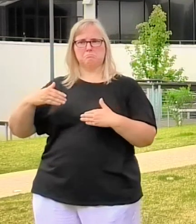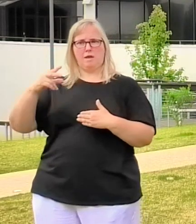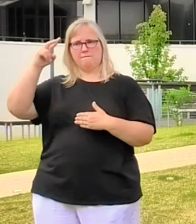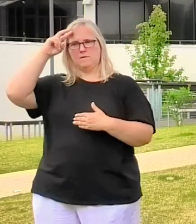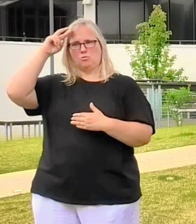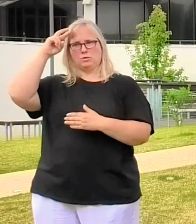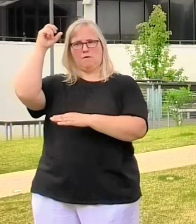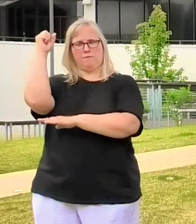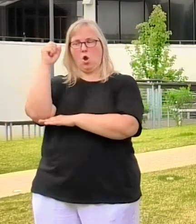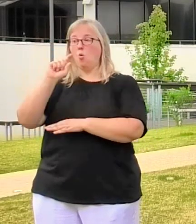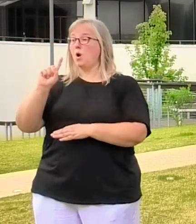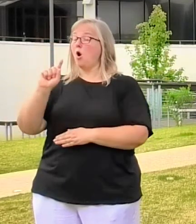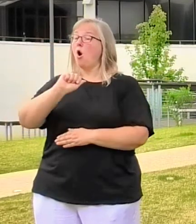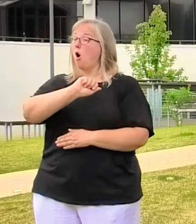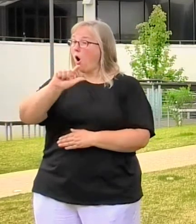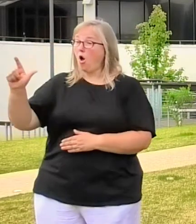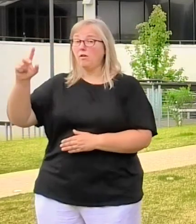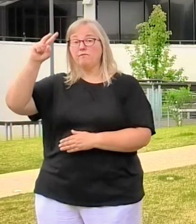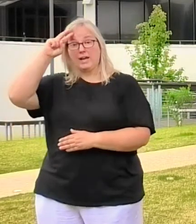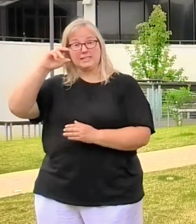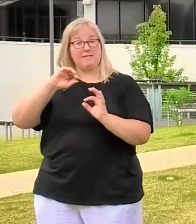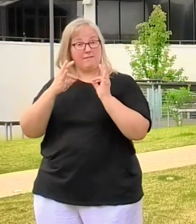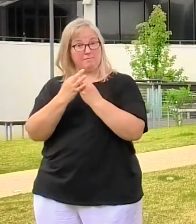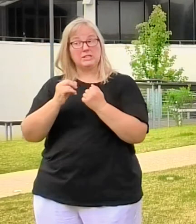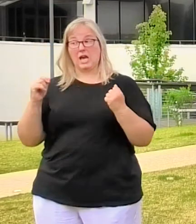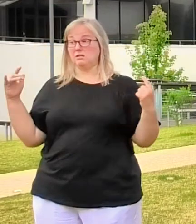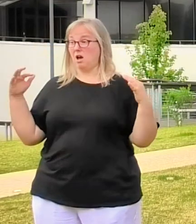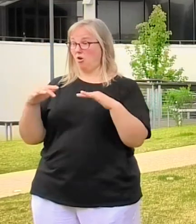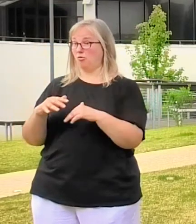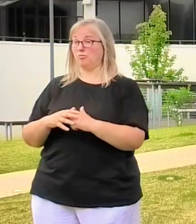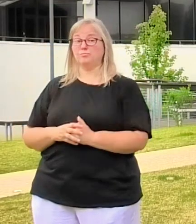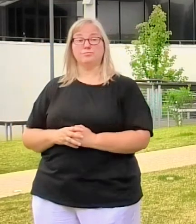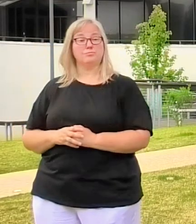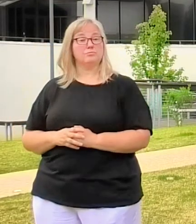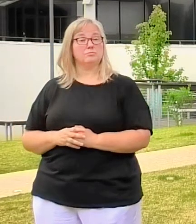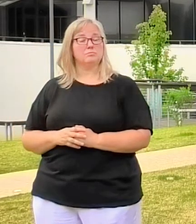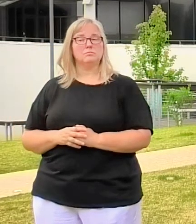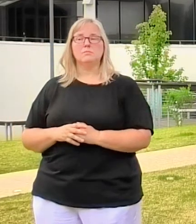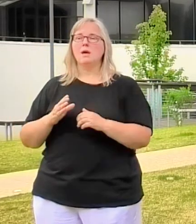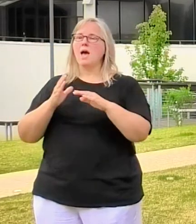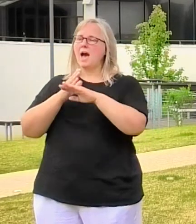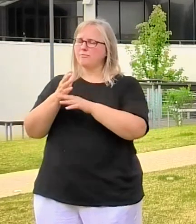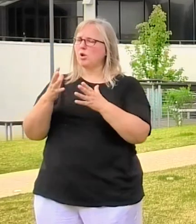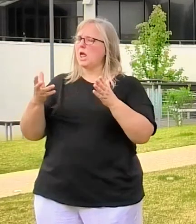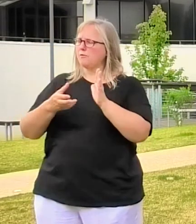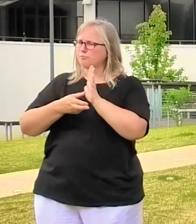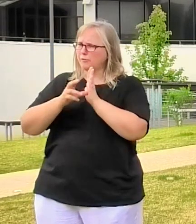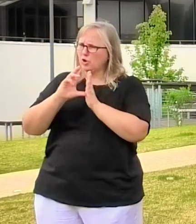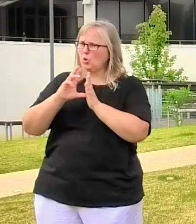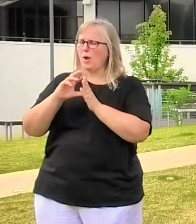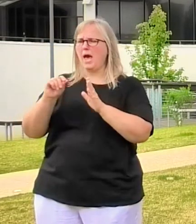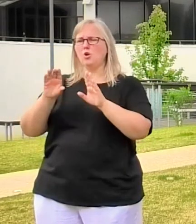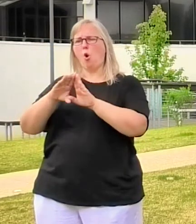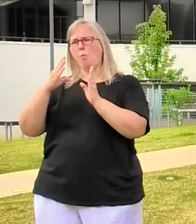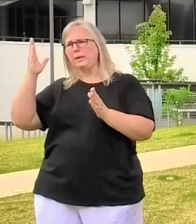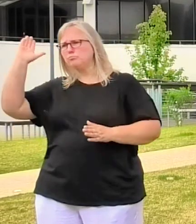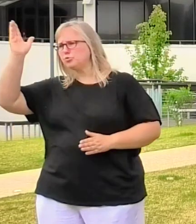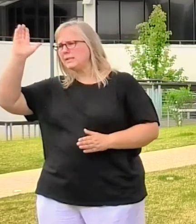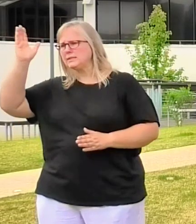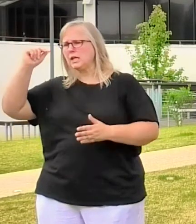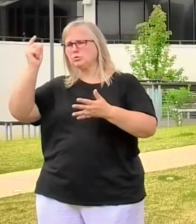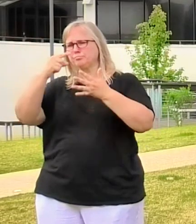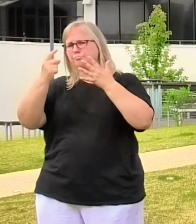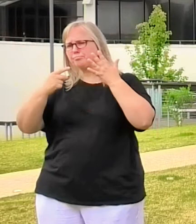all vets and their families could gather. After much review and open presentations to